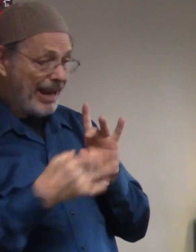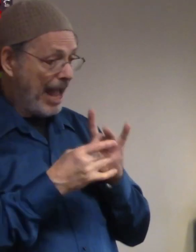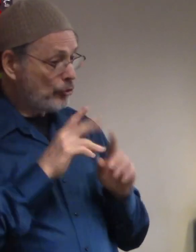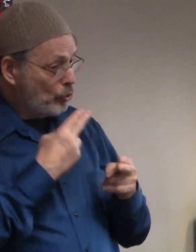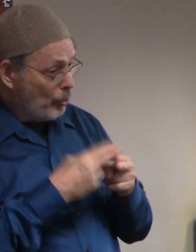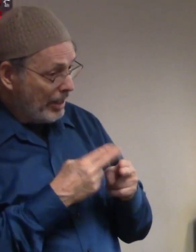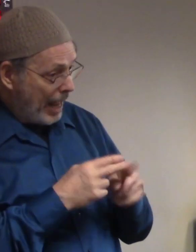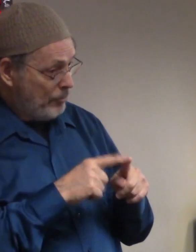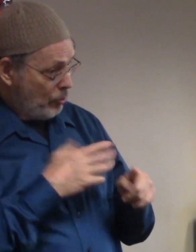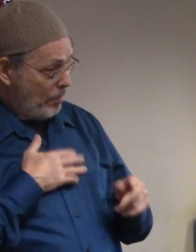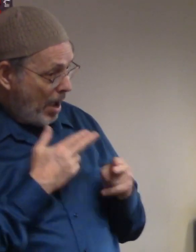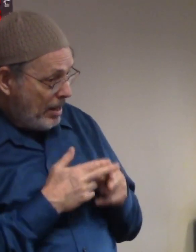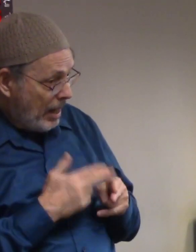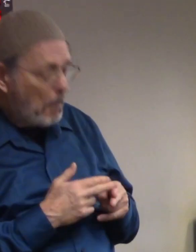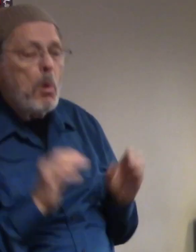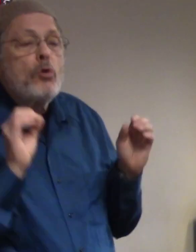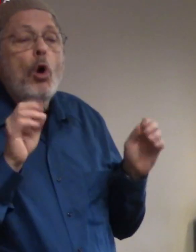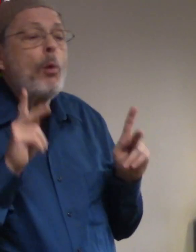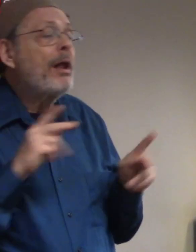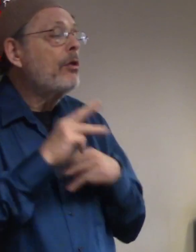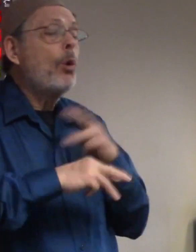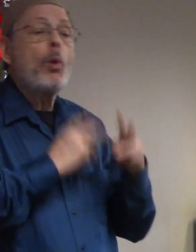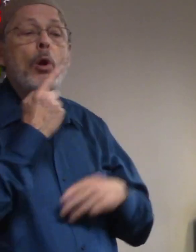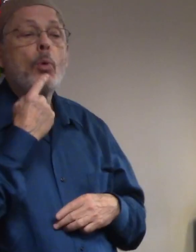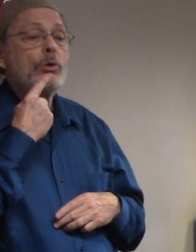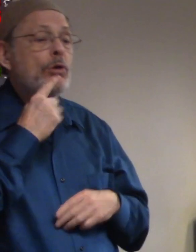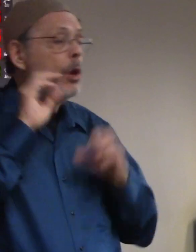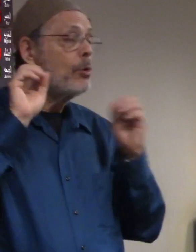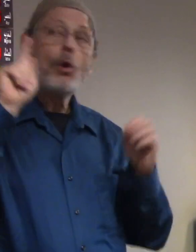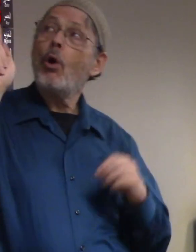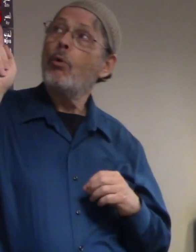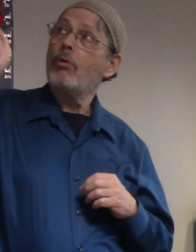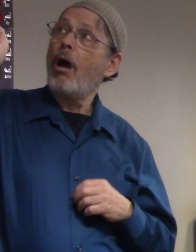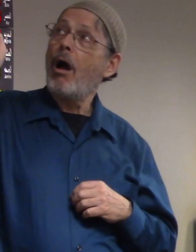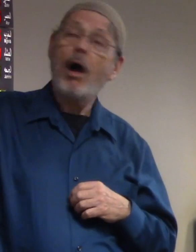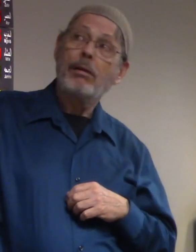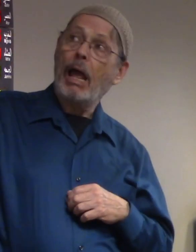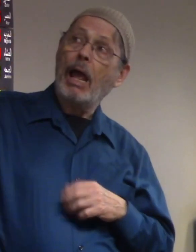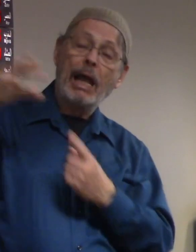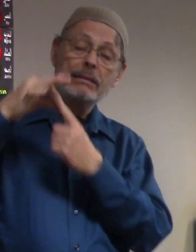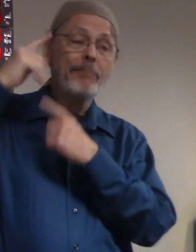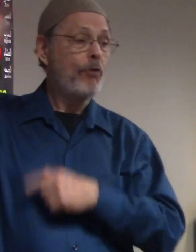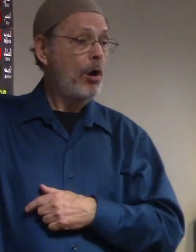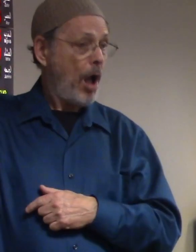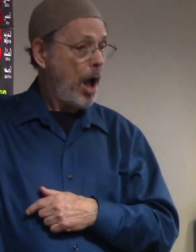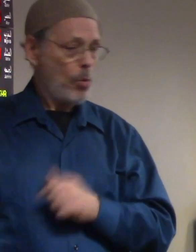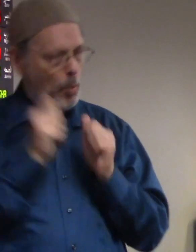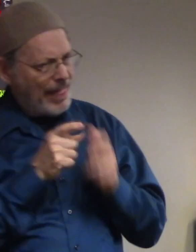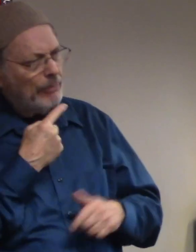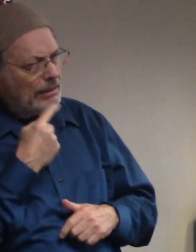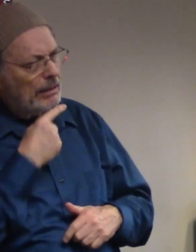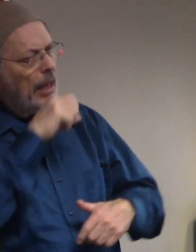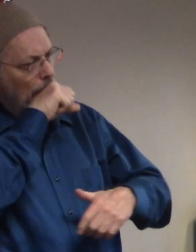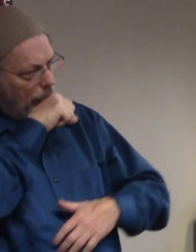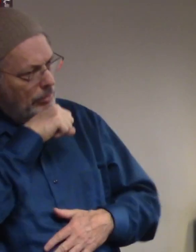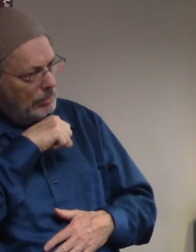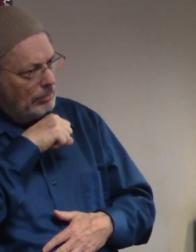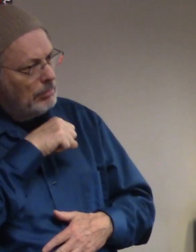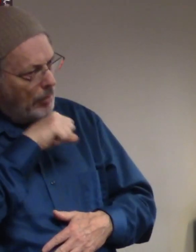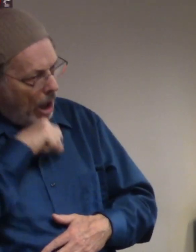to mine. There isn't a person that will say La ilaha illallah without saying Muhammad Rasulullah sallallahu ta'ala alayhi wa